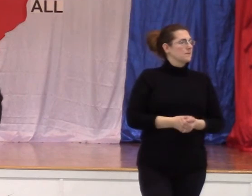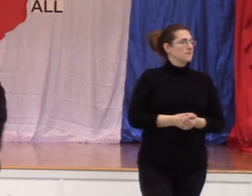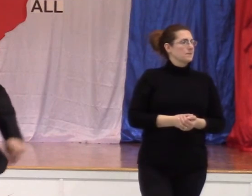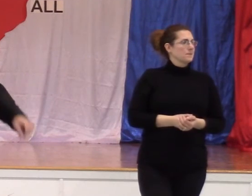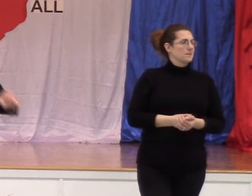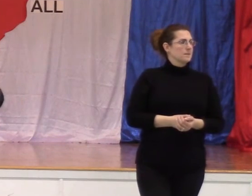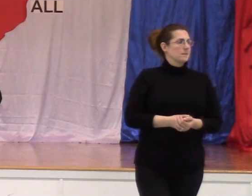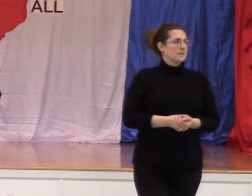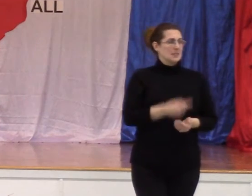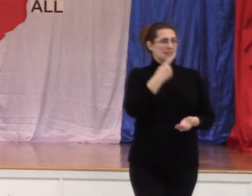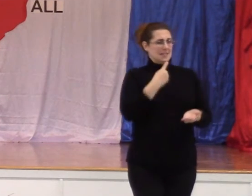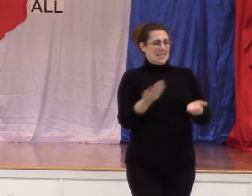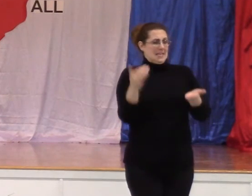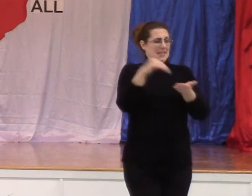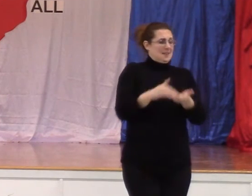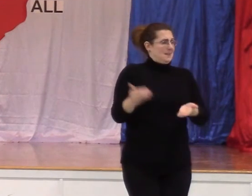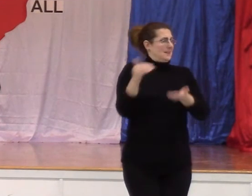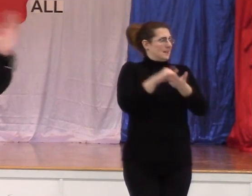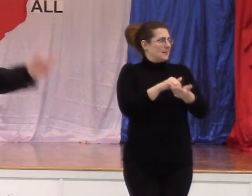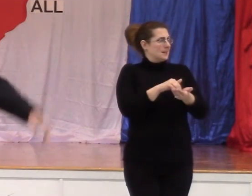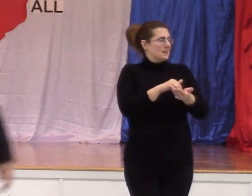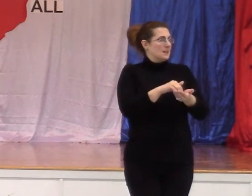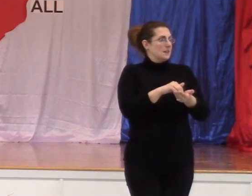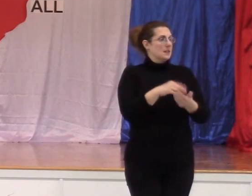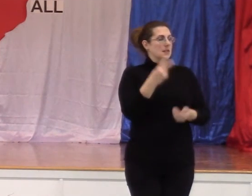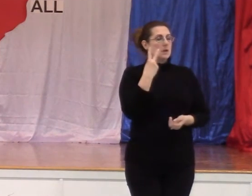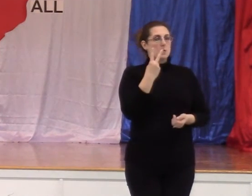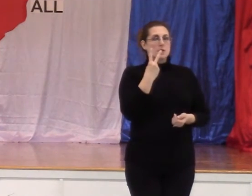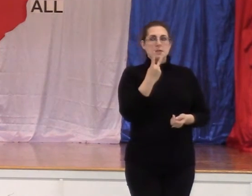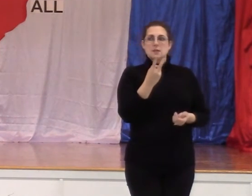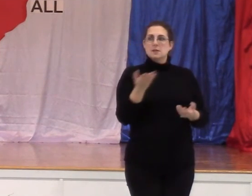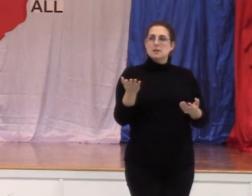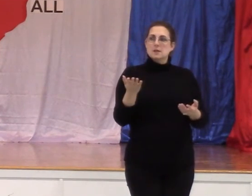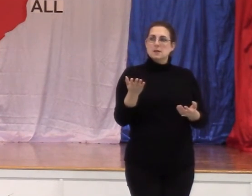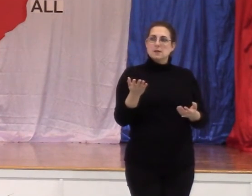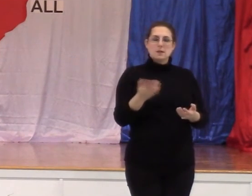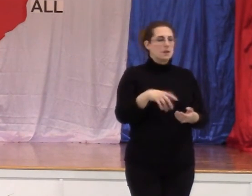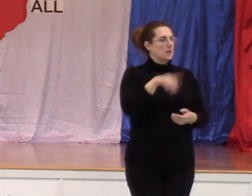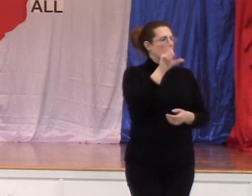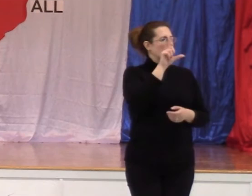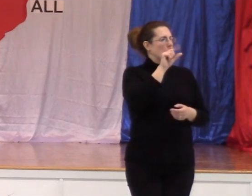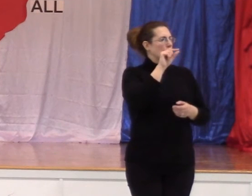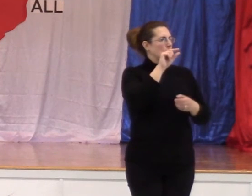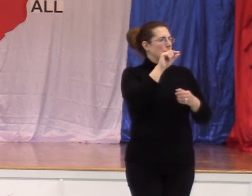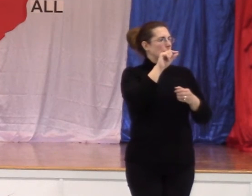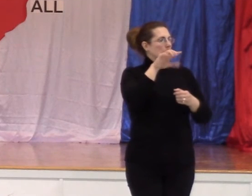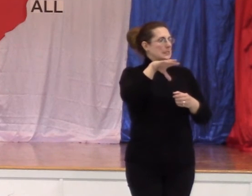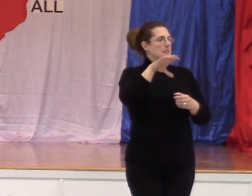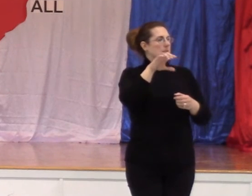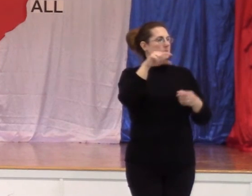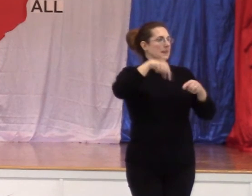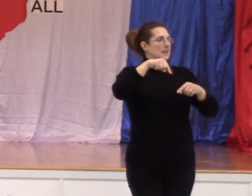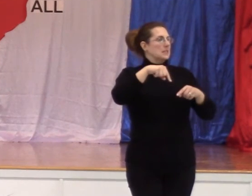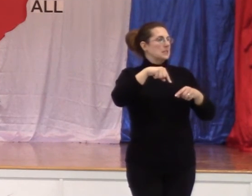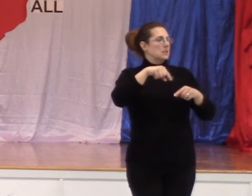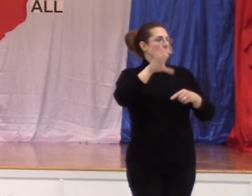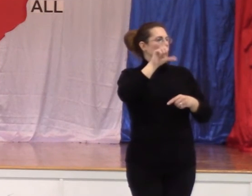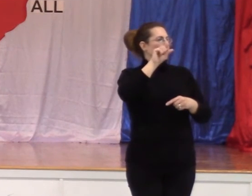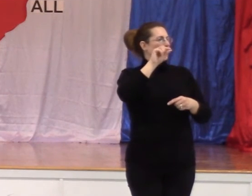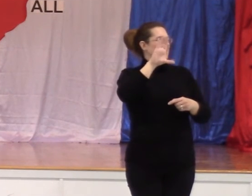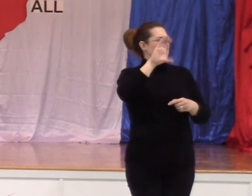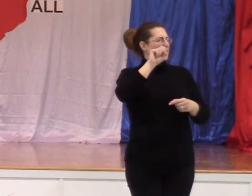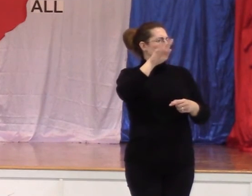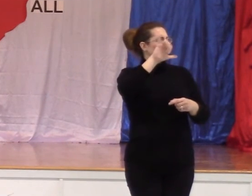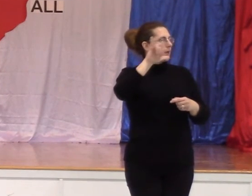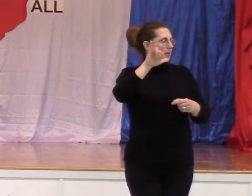Okay? All right, and you see this go on and so forth. In the 20th century, we get stuff like Herman Sasse, who I imagine Professor